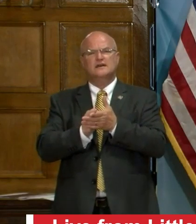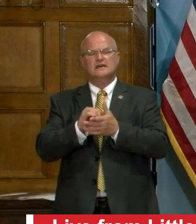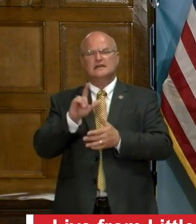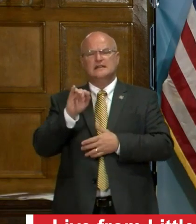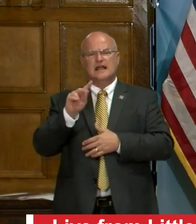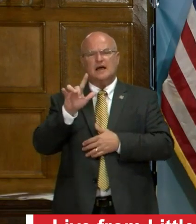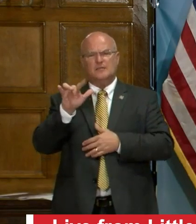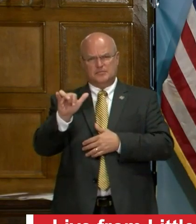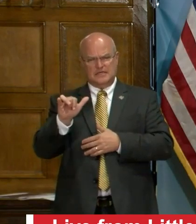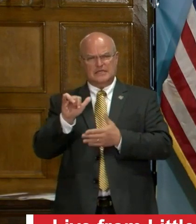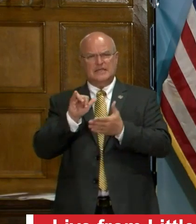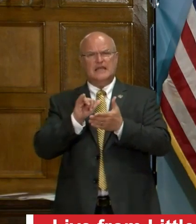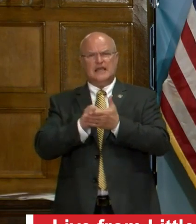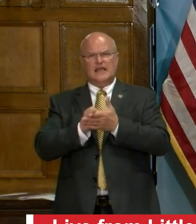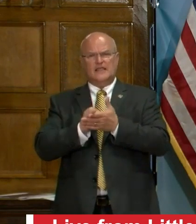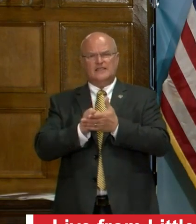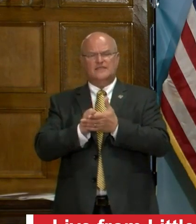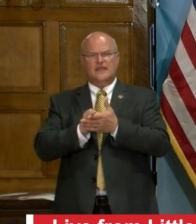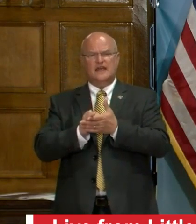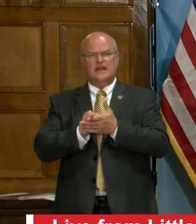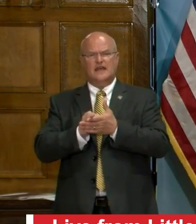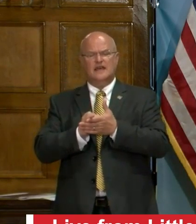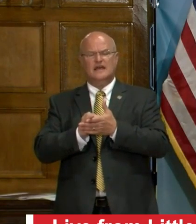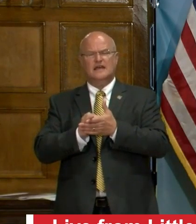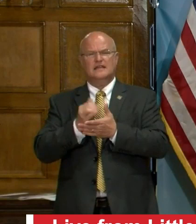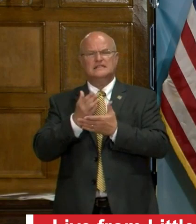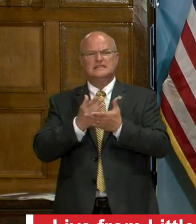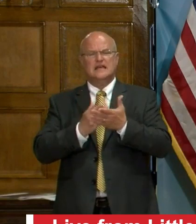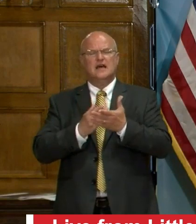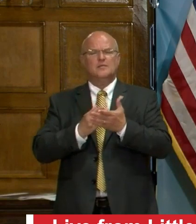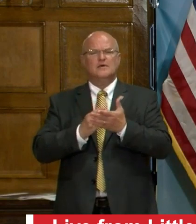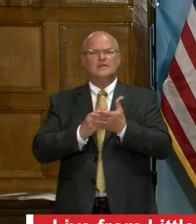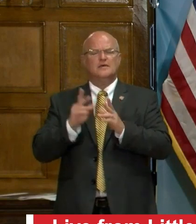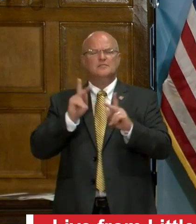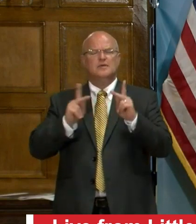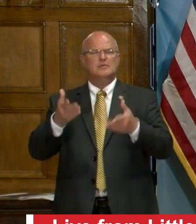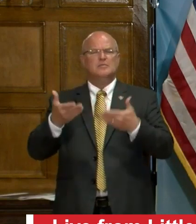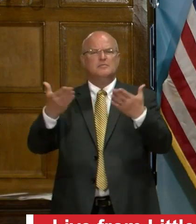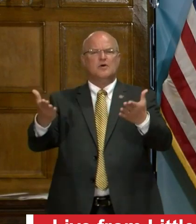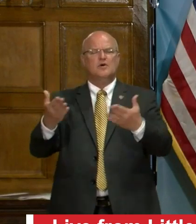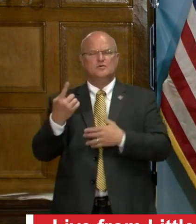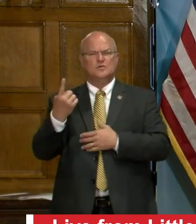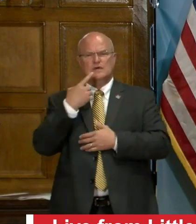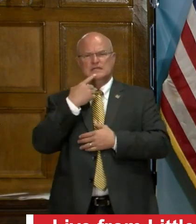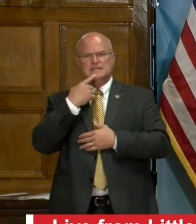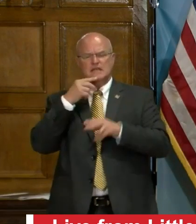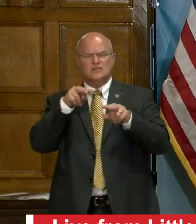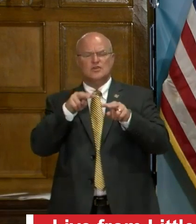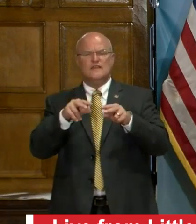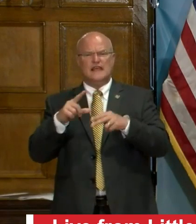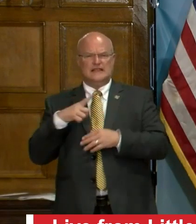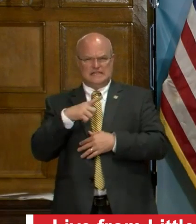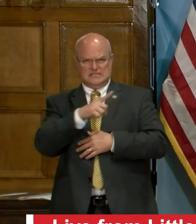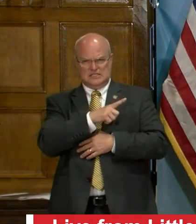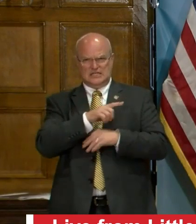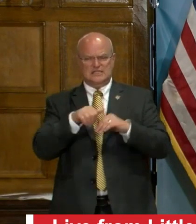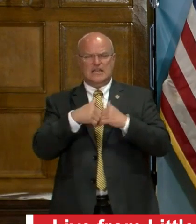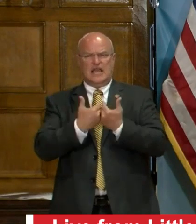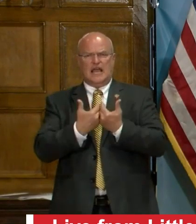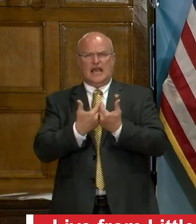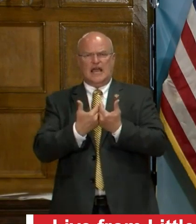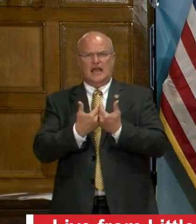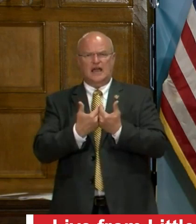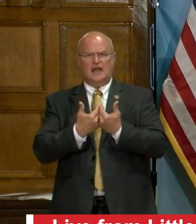liability protections that Senate Republicans have proposed. Wanted to see if you had a chance to look at that legislation and kind of where,